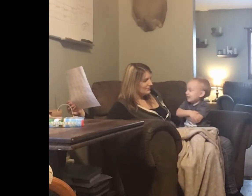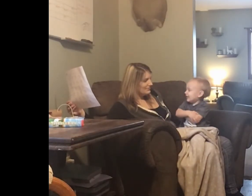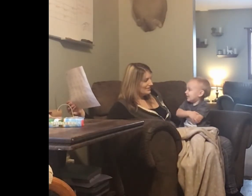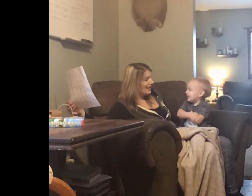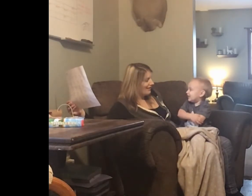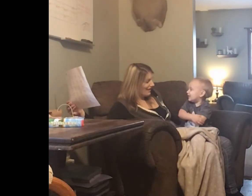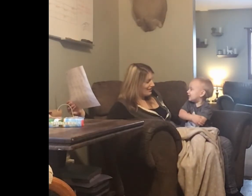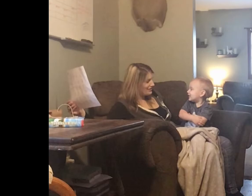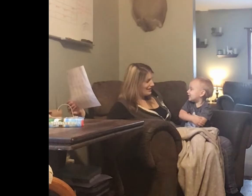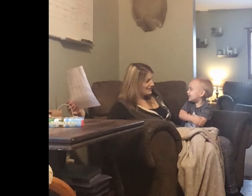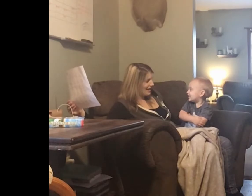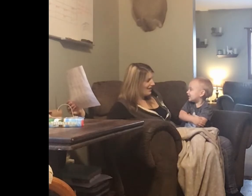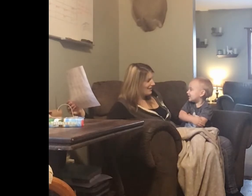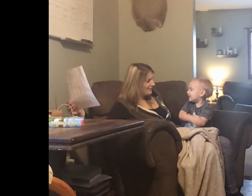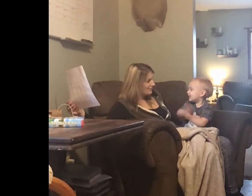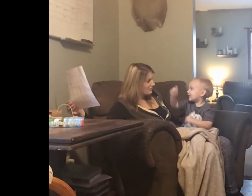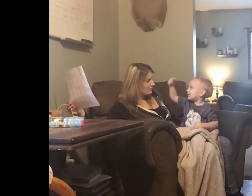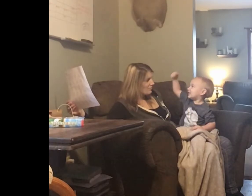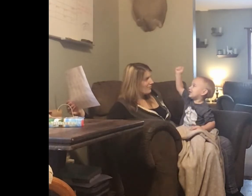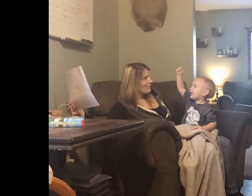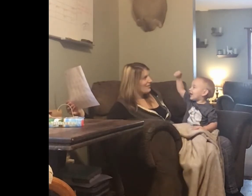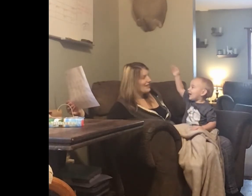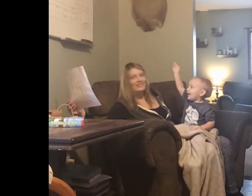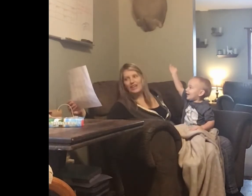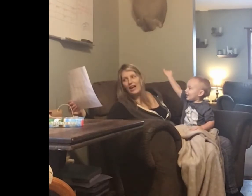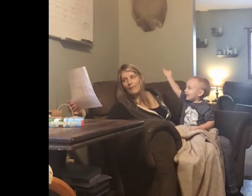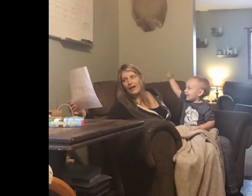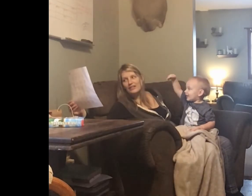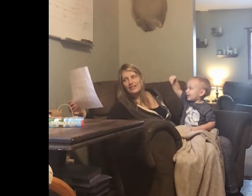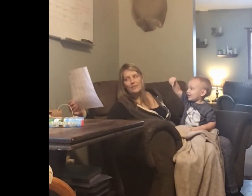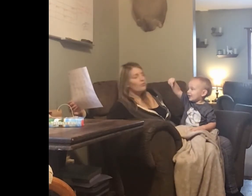Yeah. How do you sign sun? Good job. How do you sign moon?